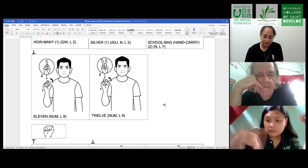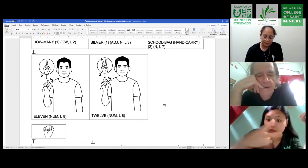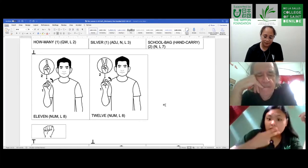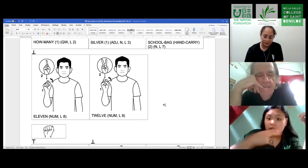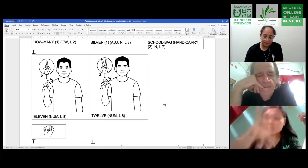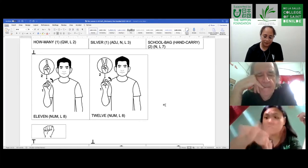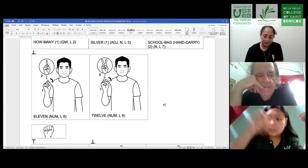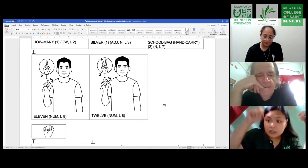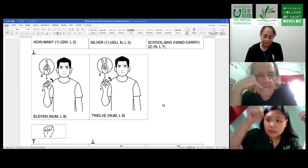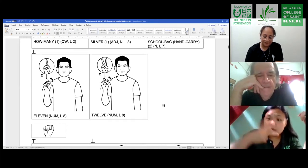yeah. Thank you.